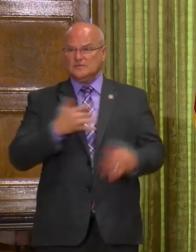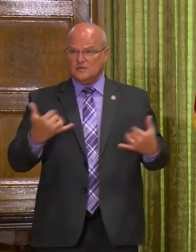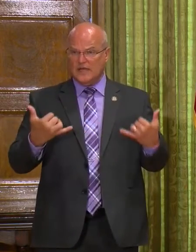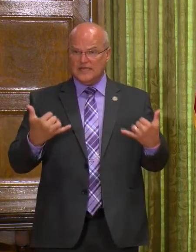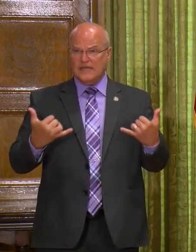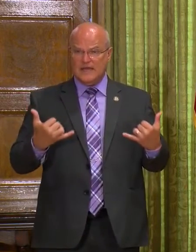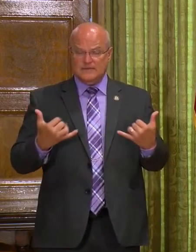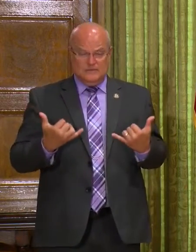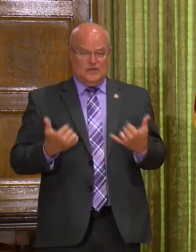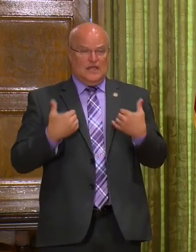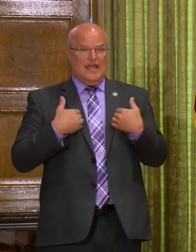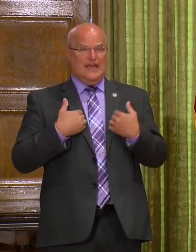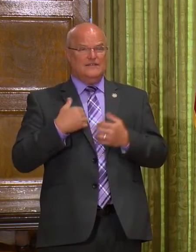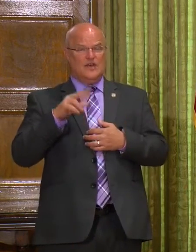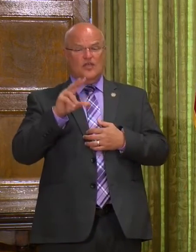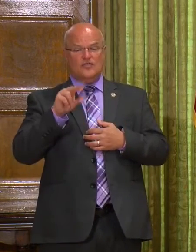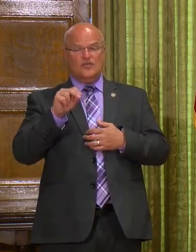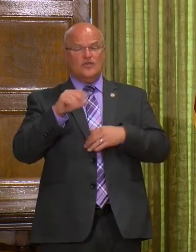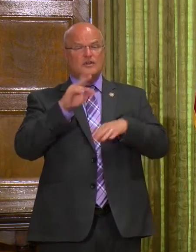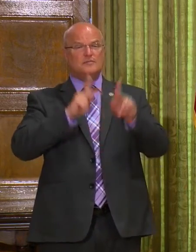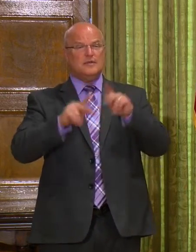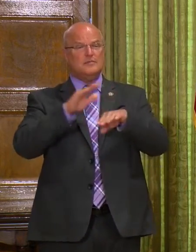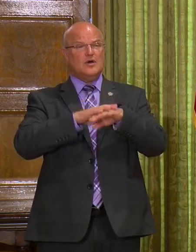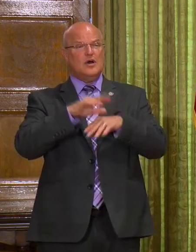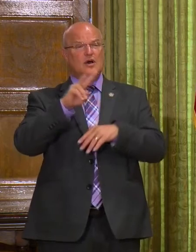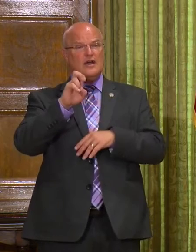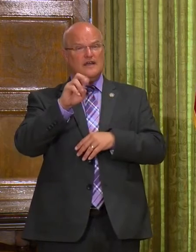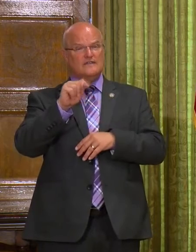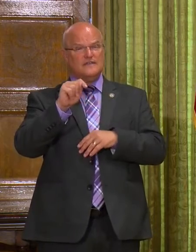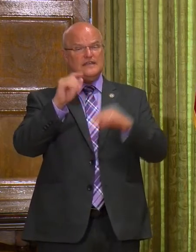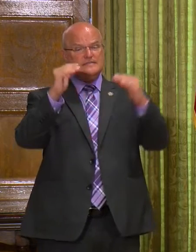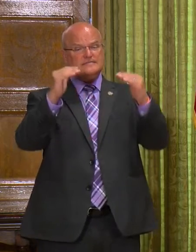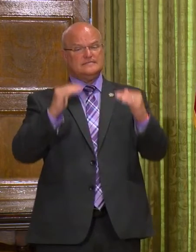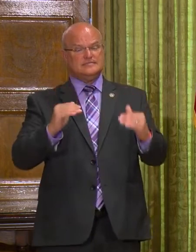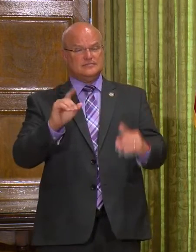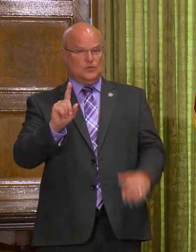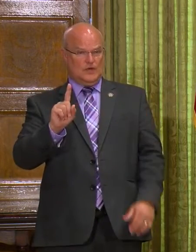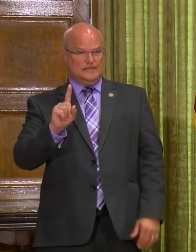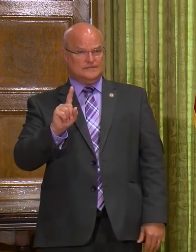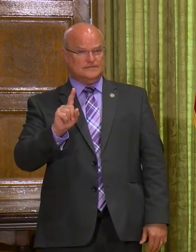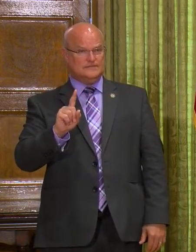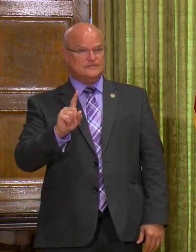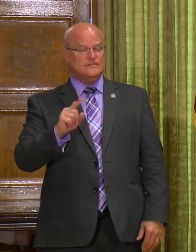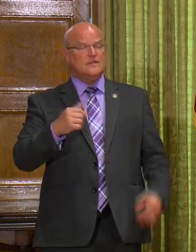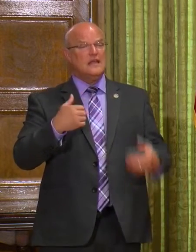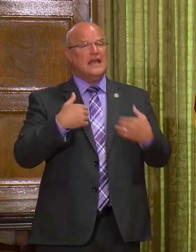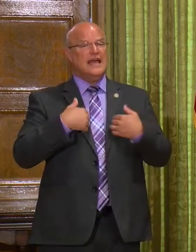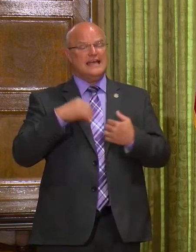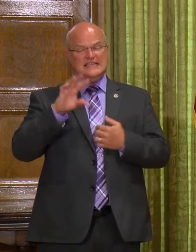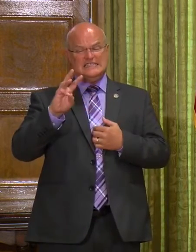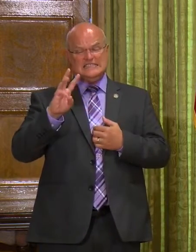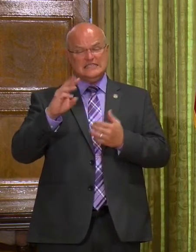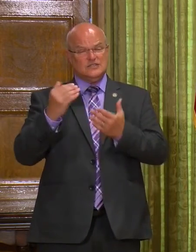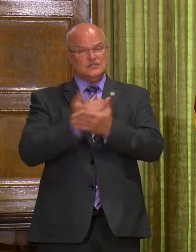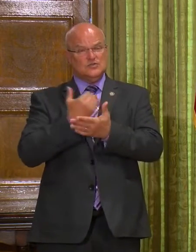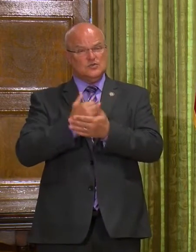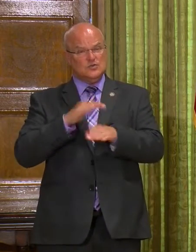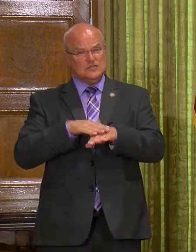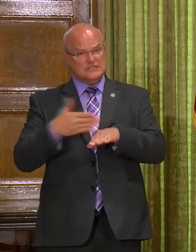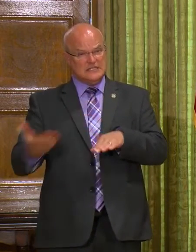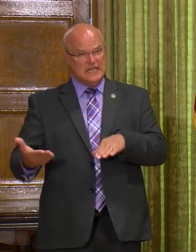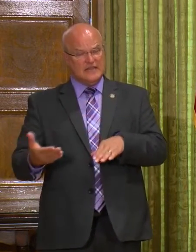patients. We currently have 30 on a ventilator. That's a decrease of 1. And we've had 6 new deaths,